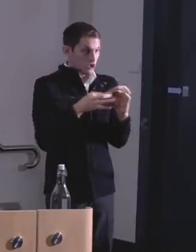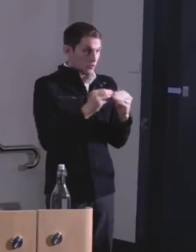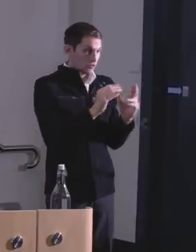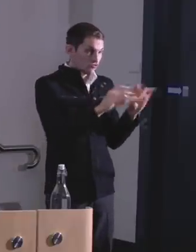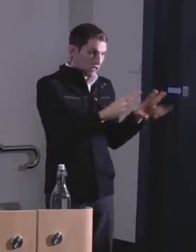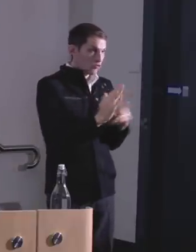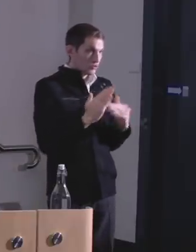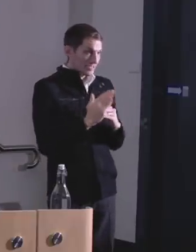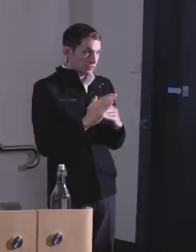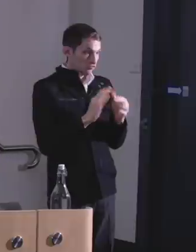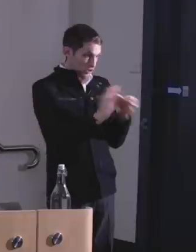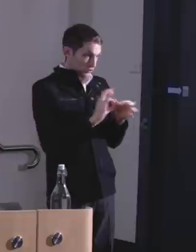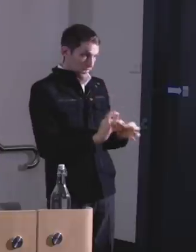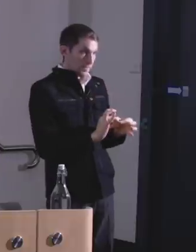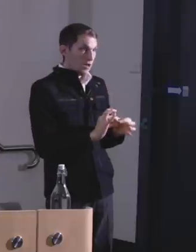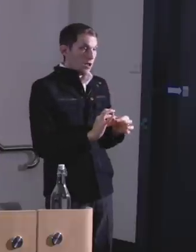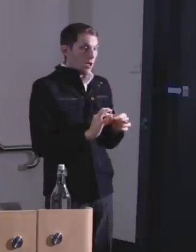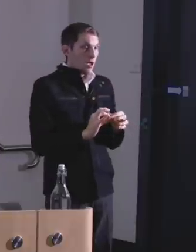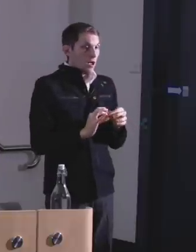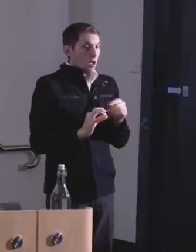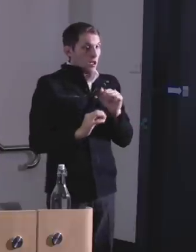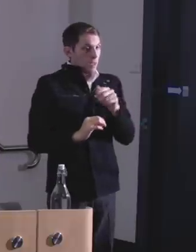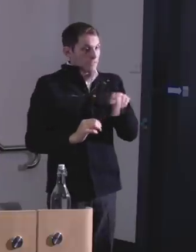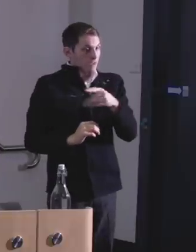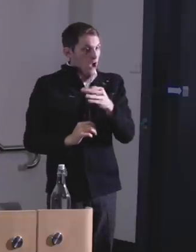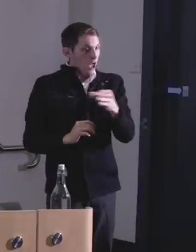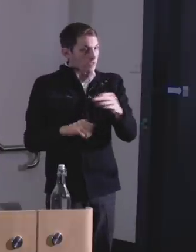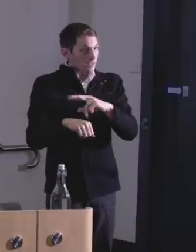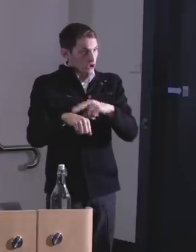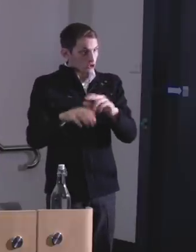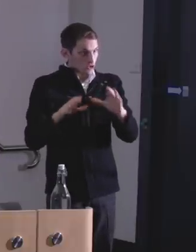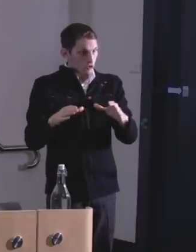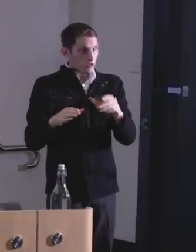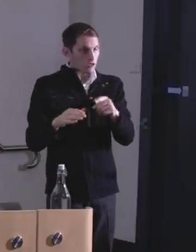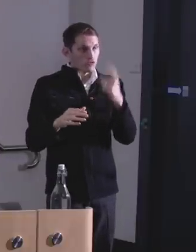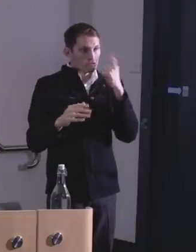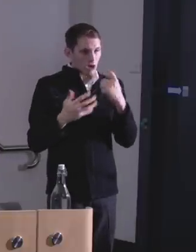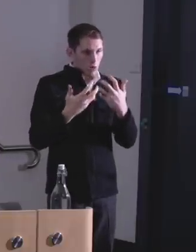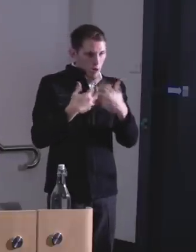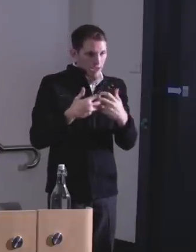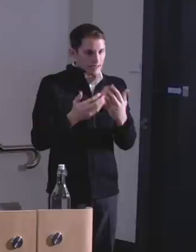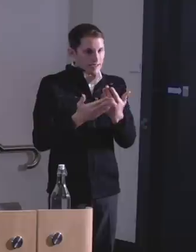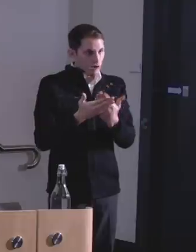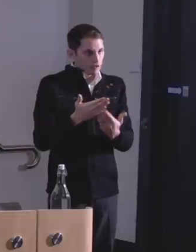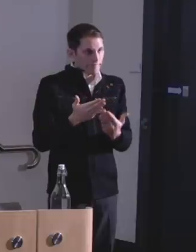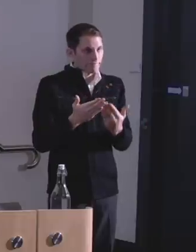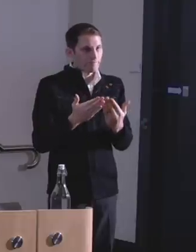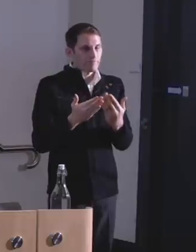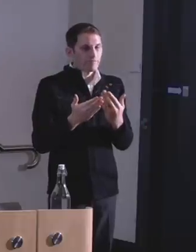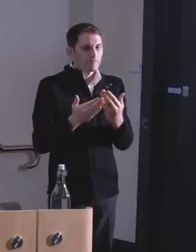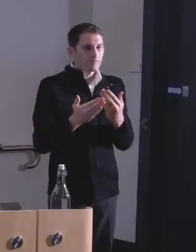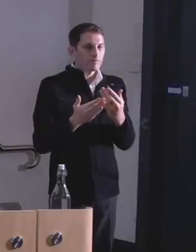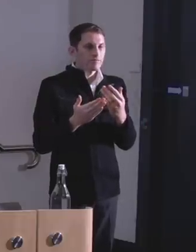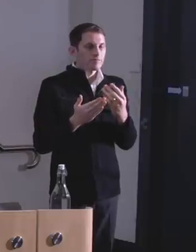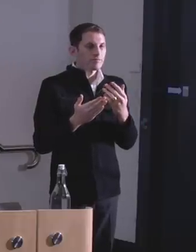Zealand, just as the Pacific Island nations are working on that narrative where they are now coming